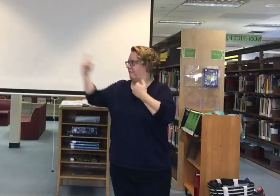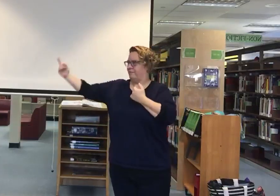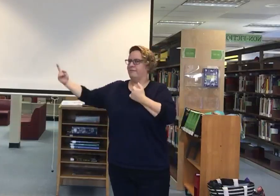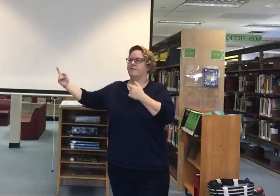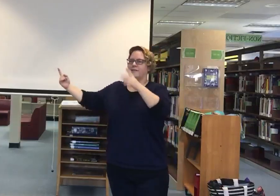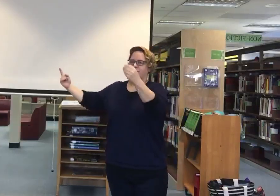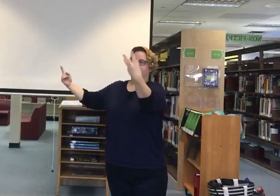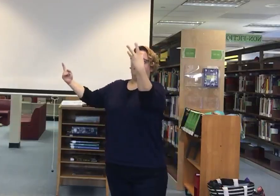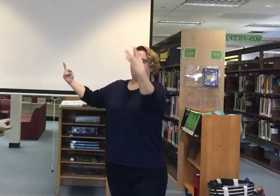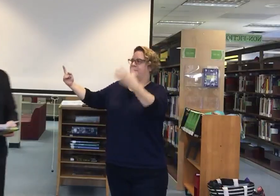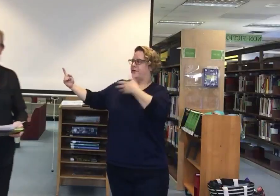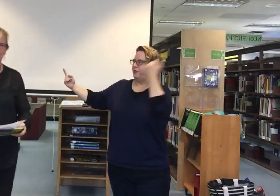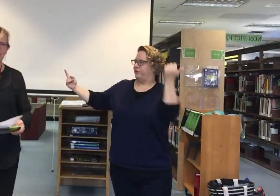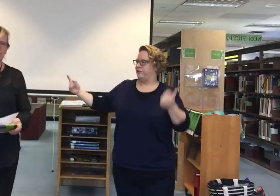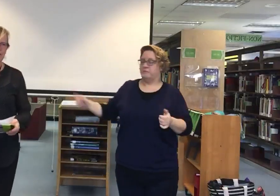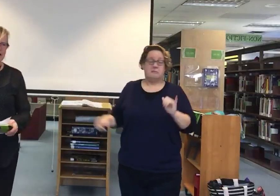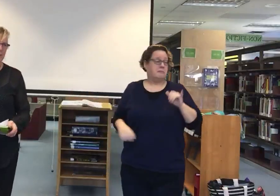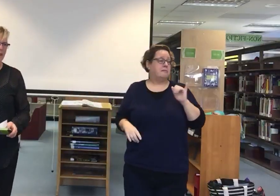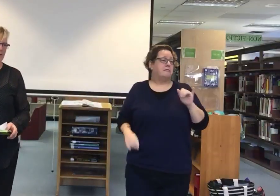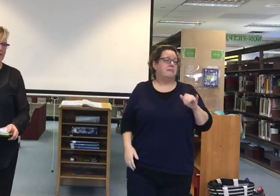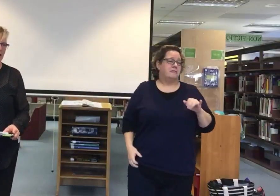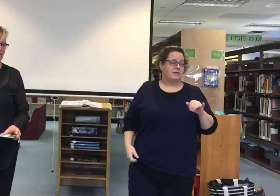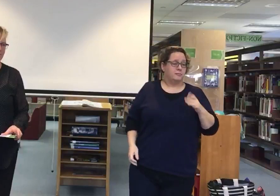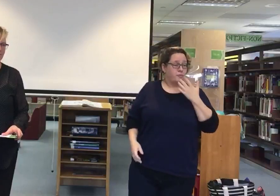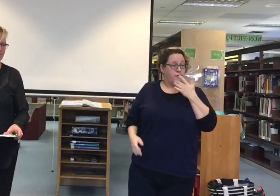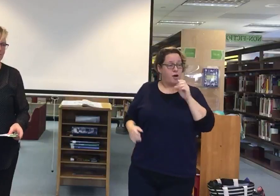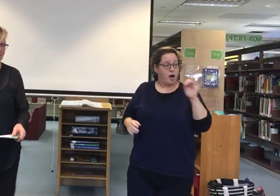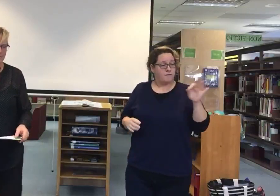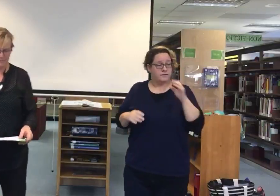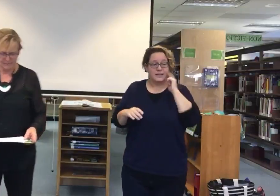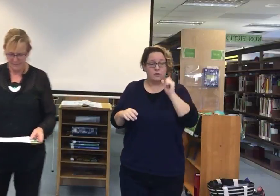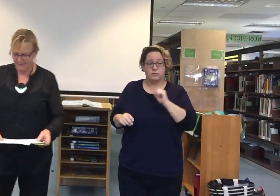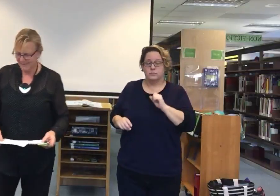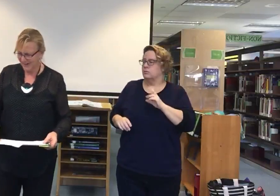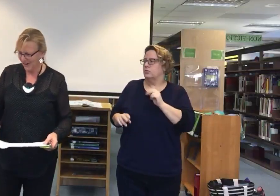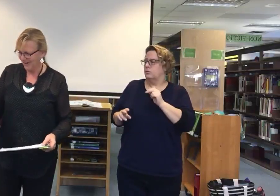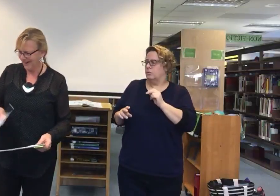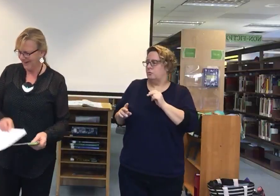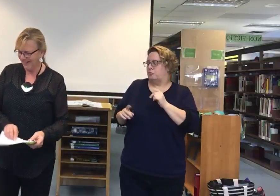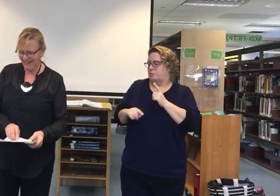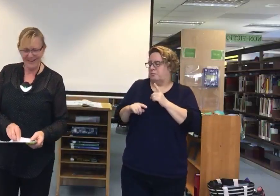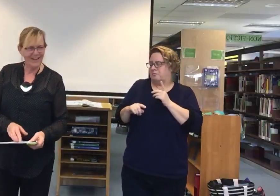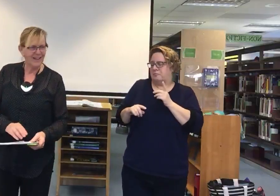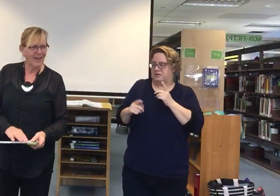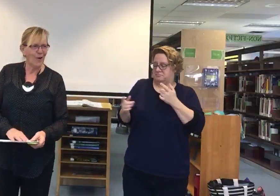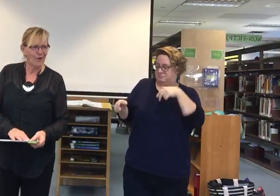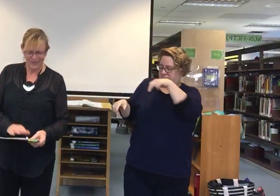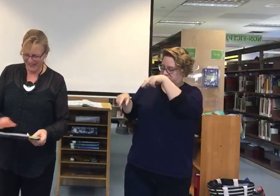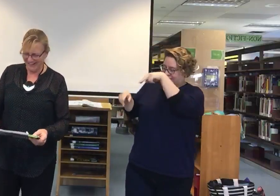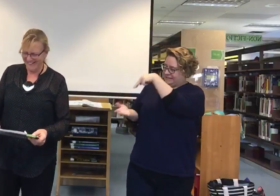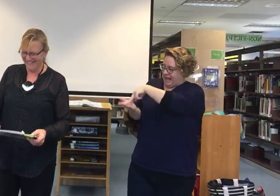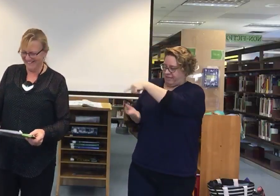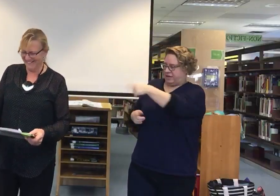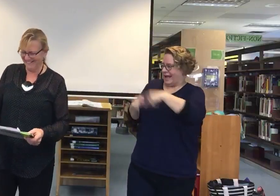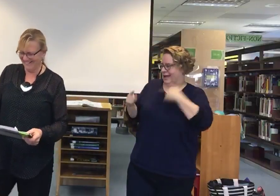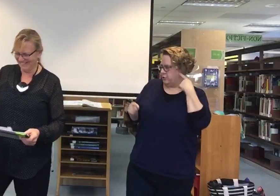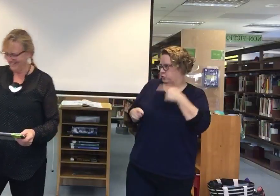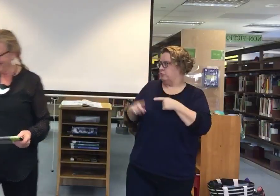It comes on. Oh, you like it without the sound? Oh, no, just, you couldn't hear it. Oh,